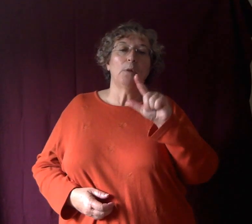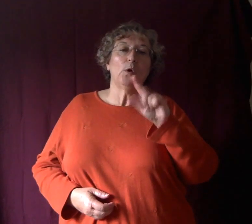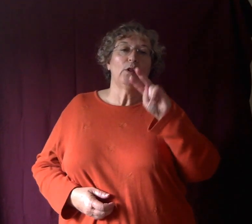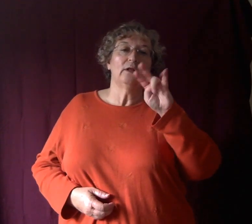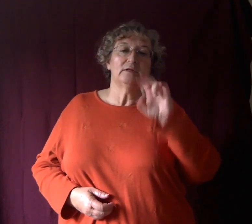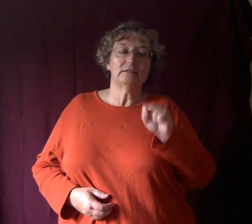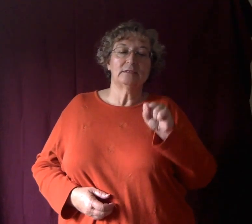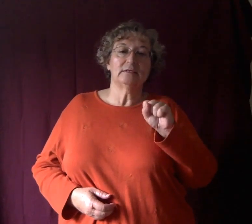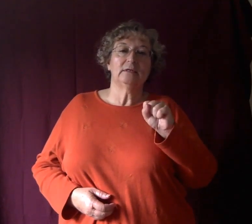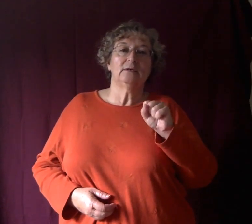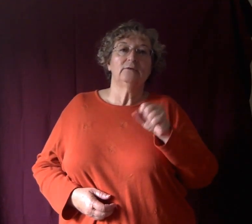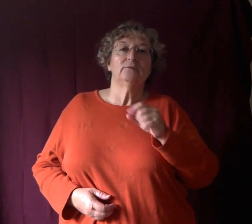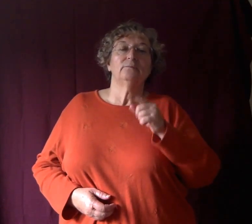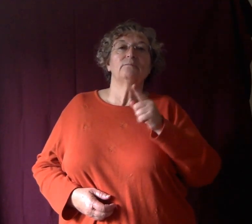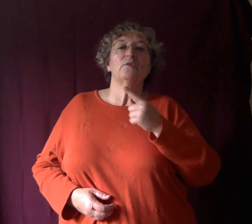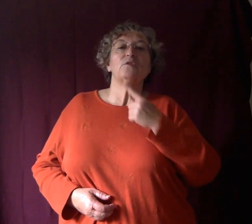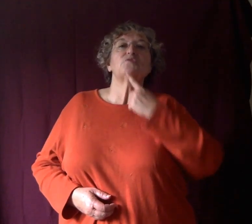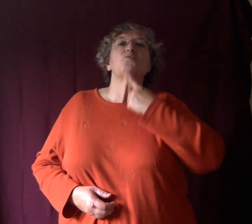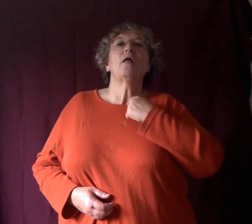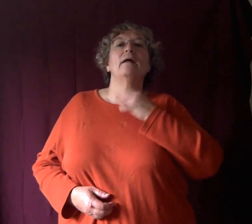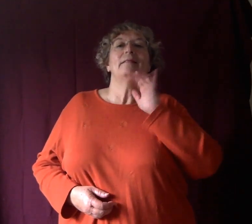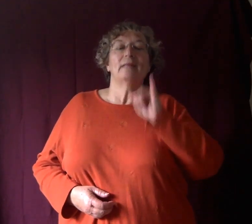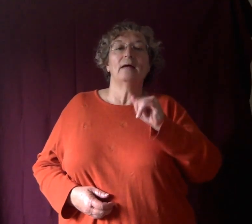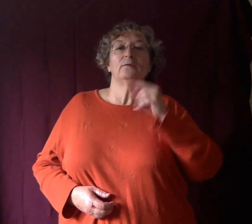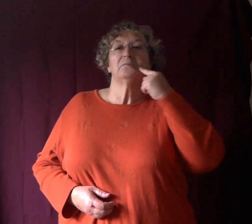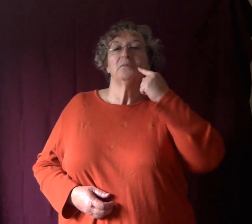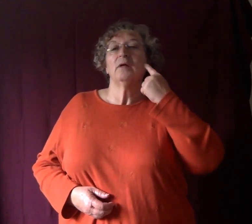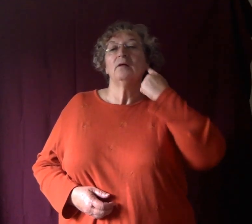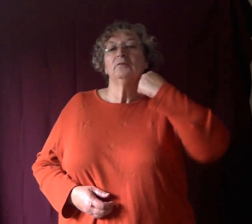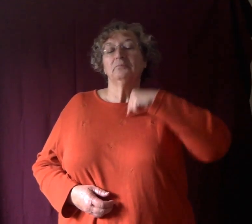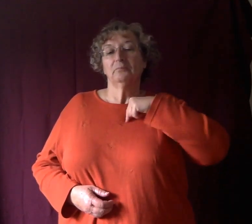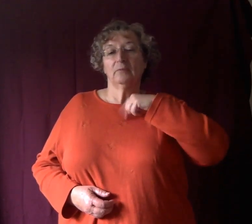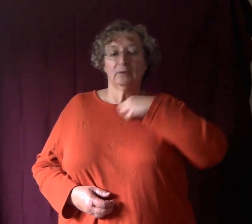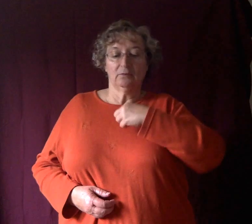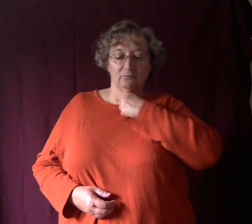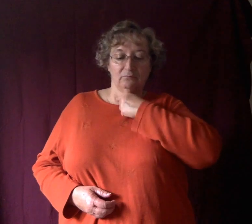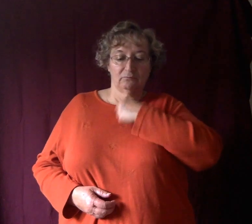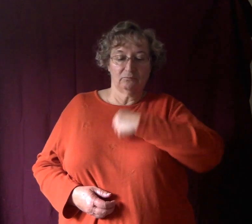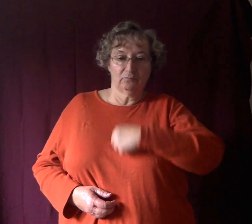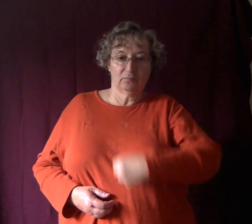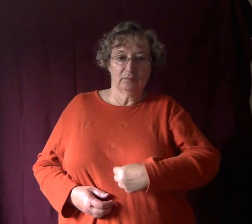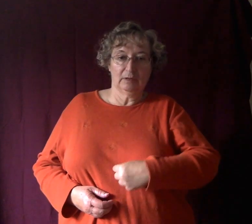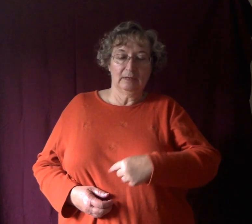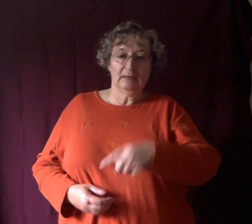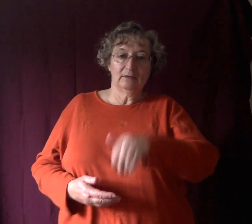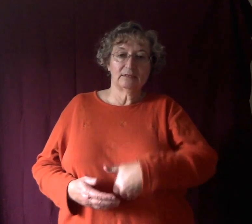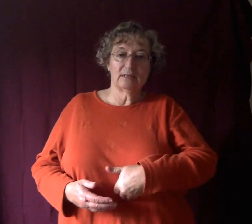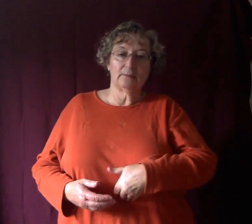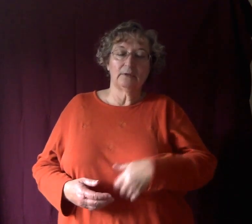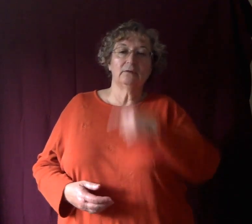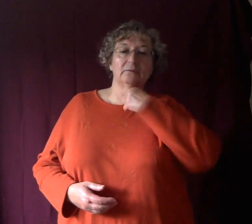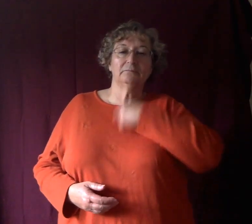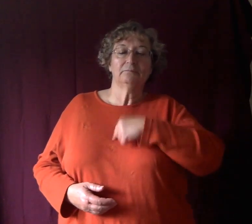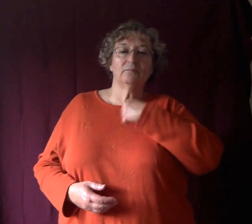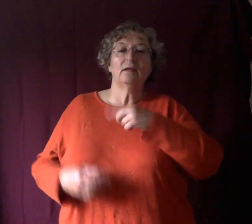you move this bolus from your mouth down into your stomach through a long muscular pipe known as the esophagus.